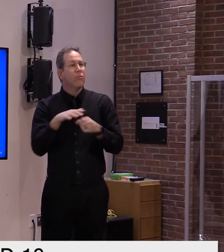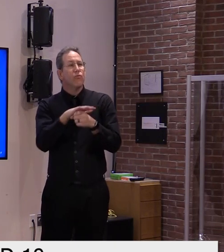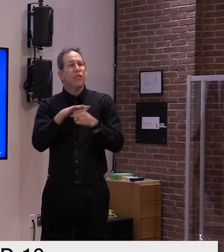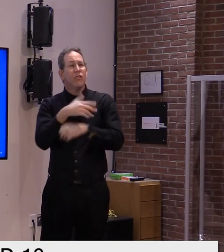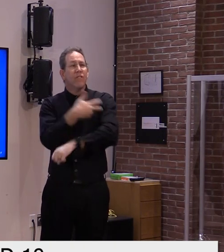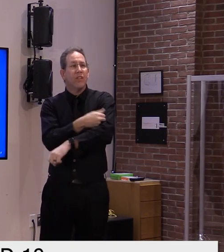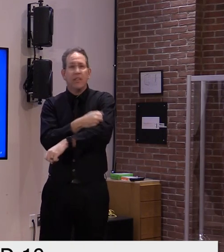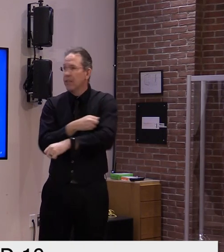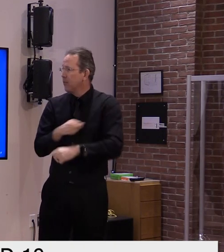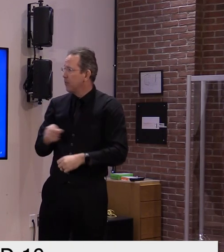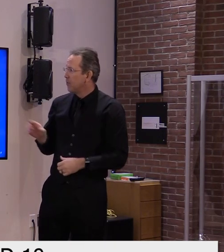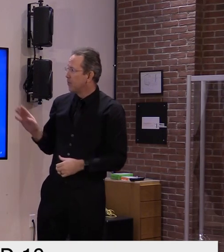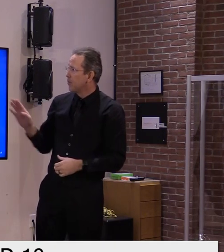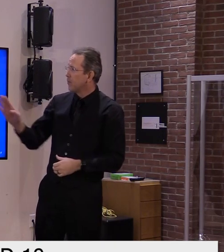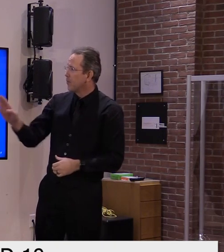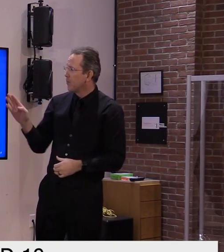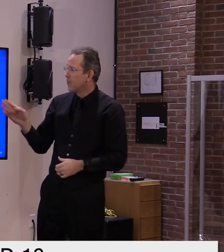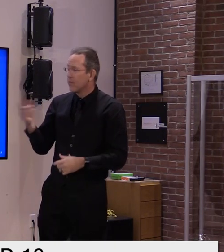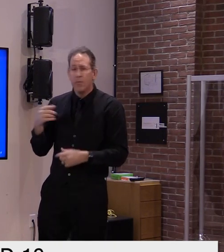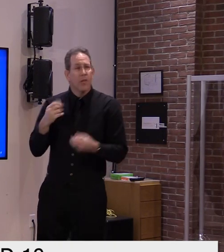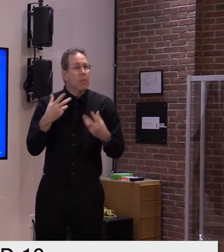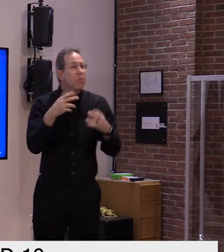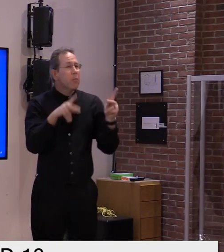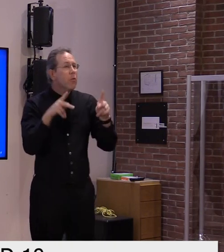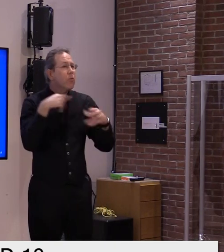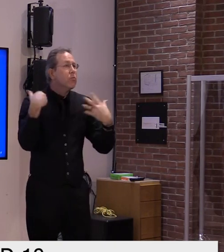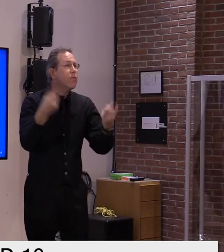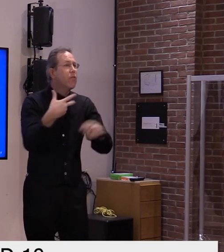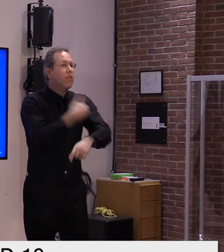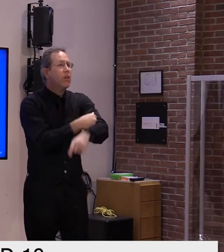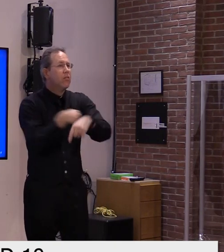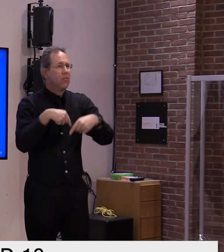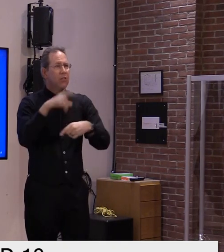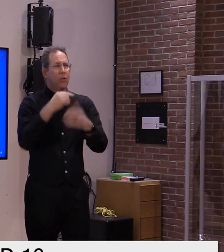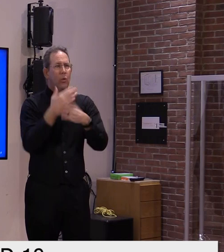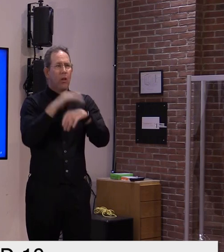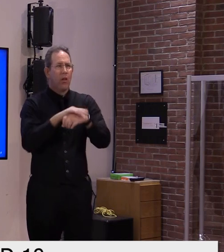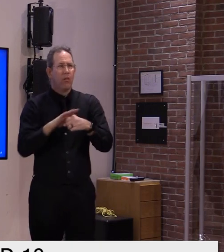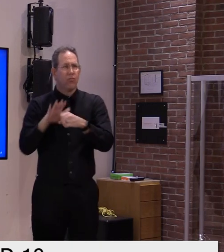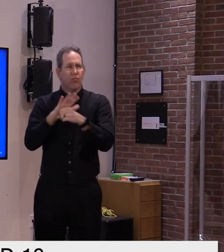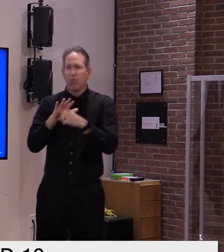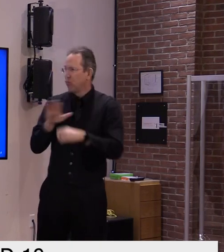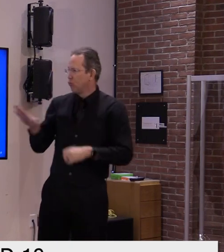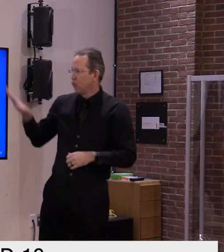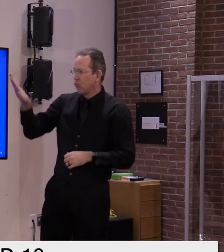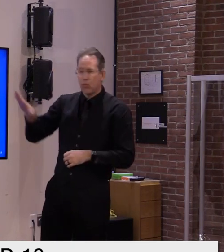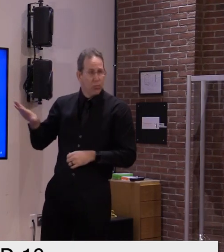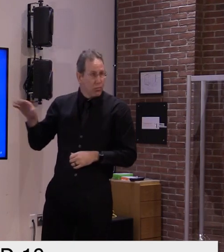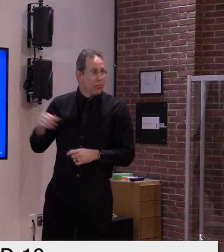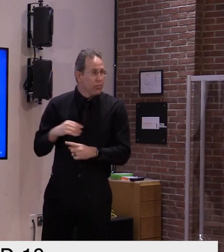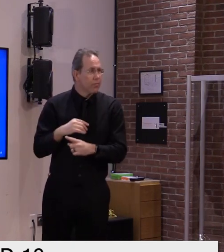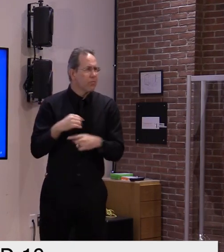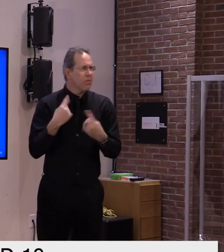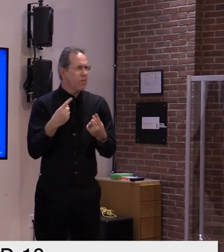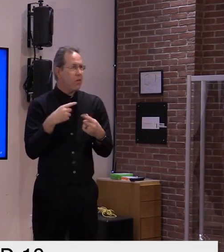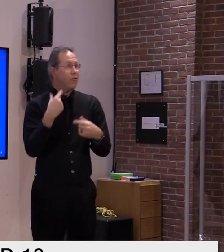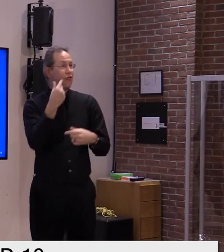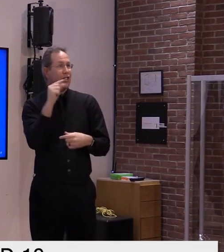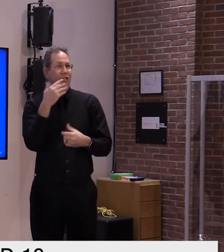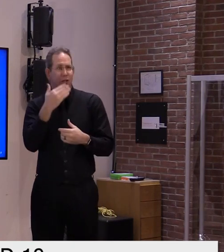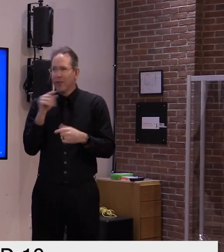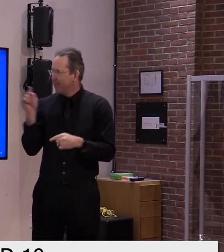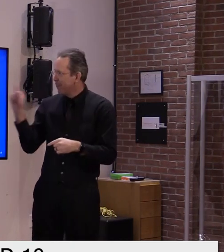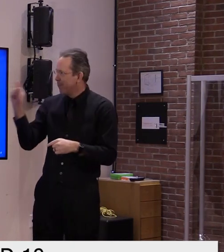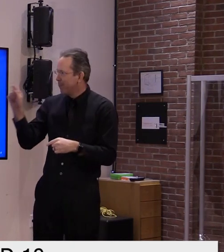administration, we continue to see that Vermont stands out on the pace it's administering vaccine. New data released yesterday by the